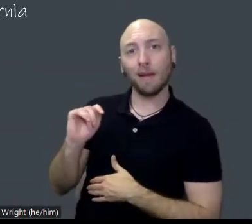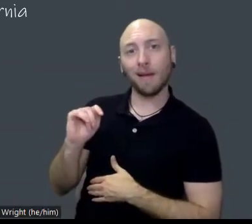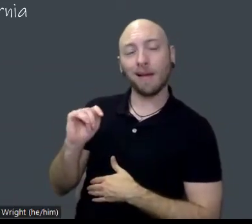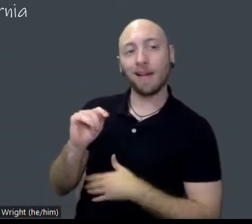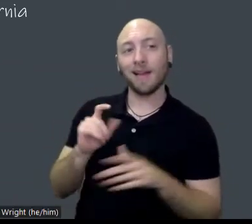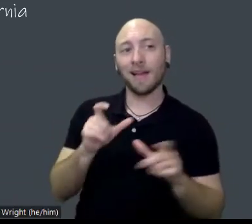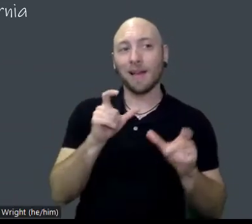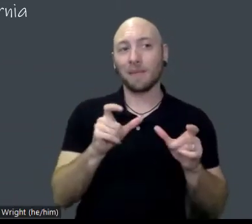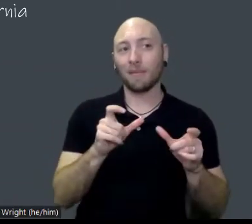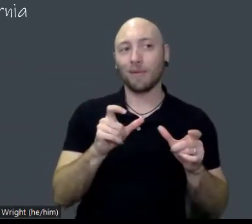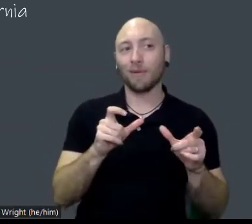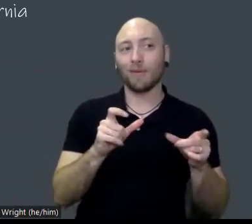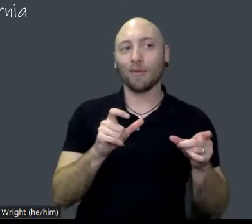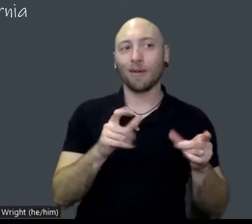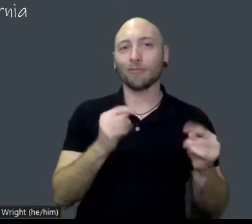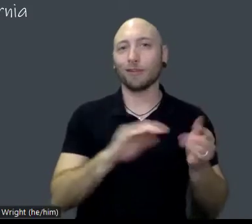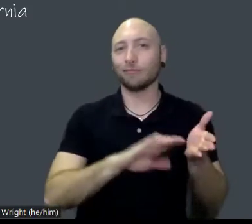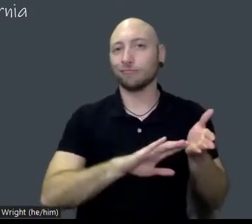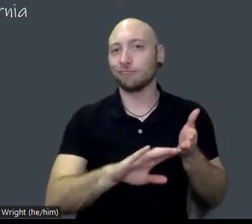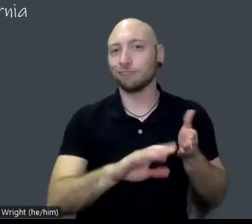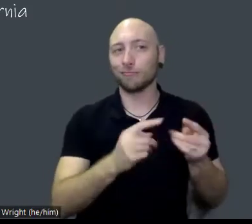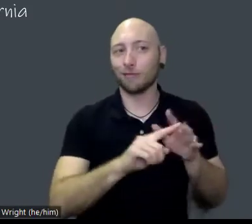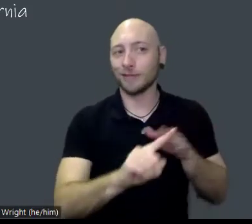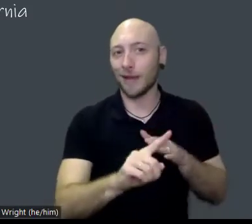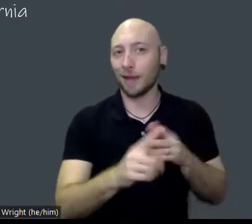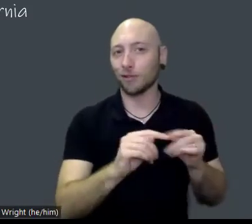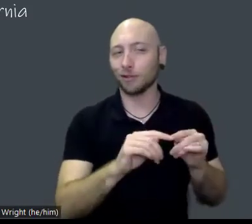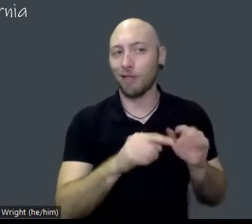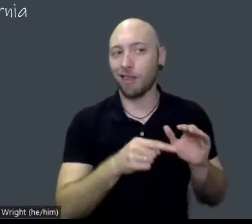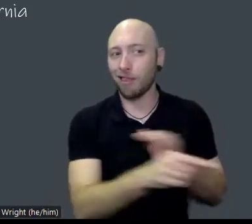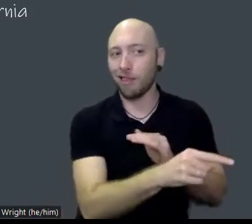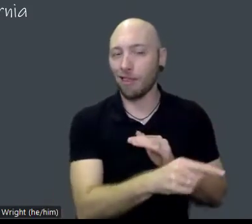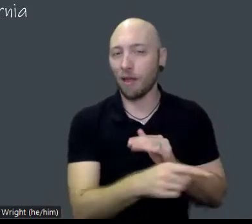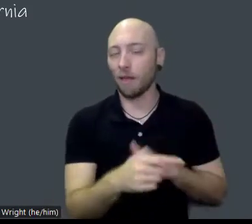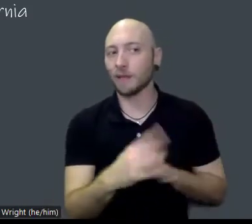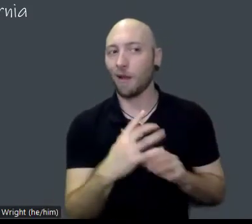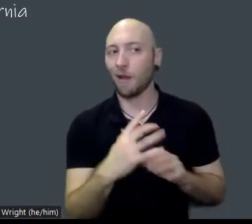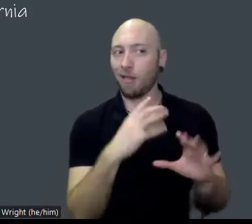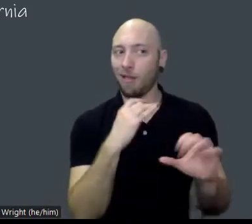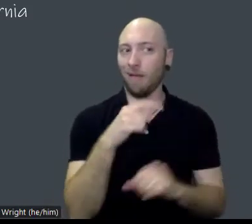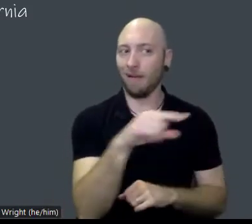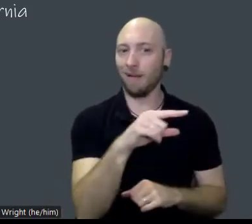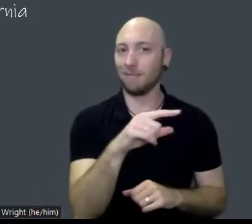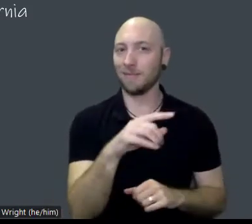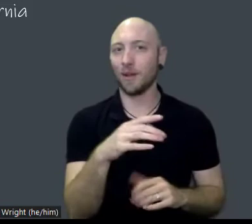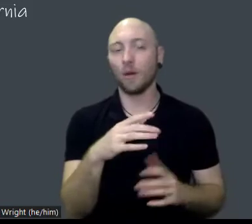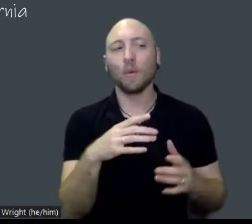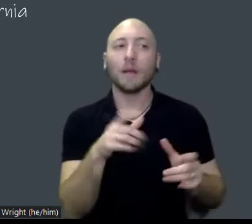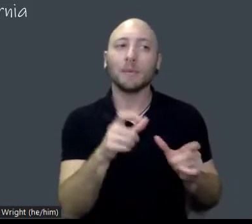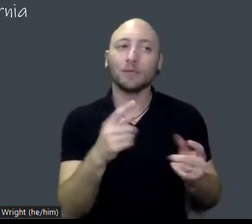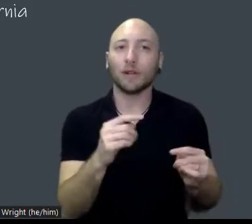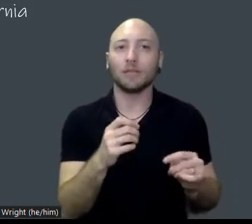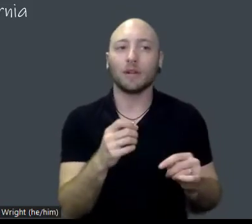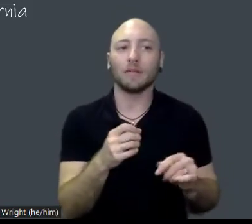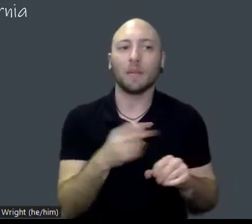like doing bad shit. Like they're trying to get away with something, trying to like, other young kids that like were trying to like get one over on people. And I was always